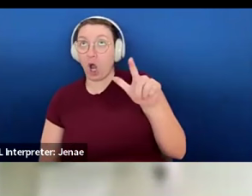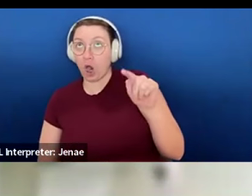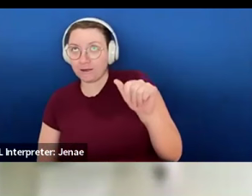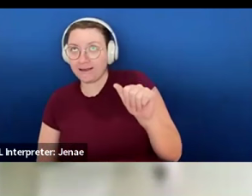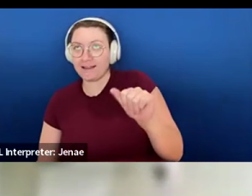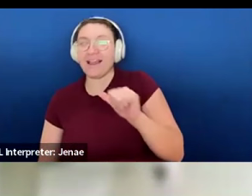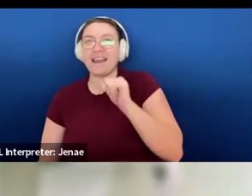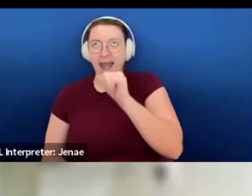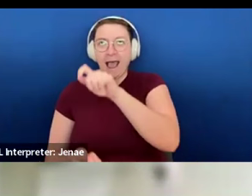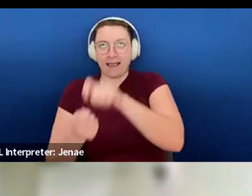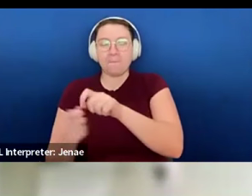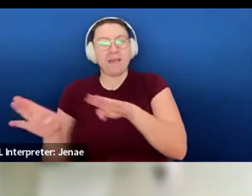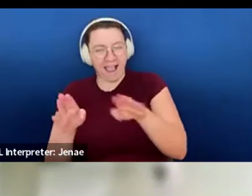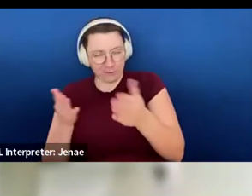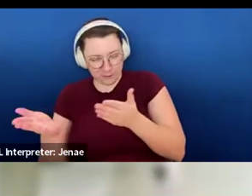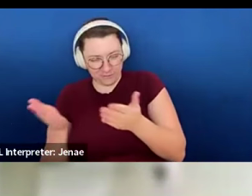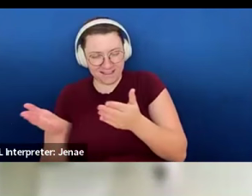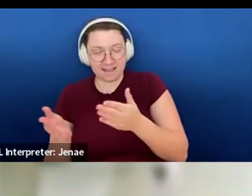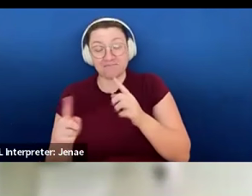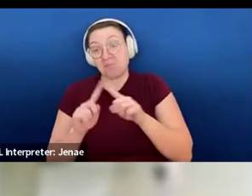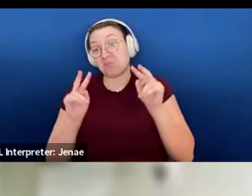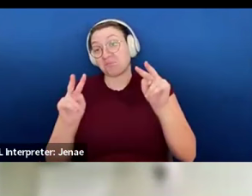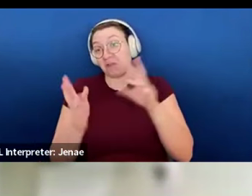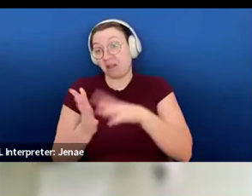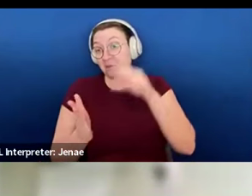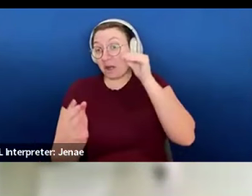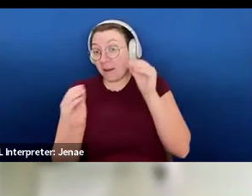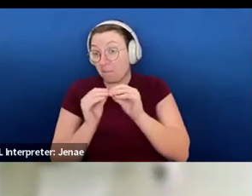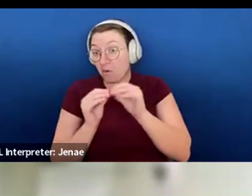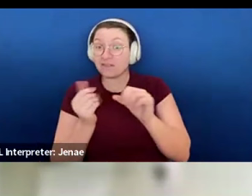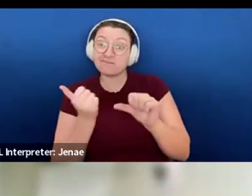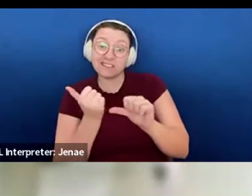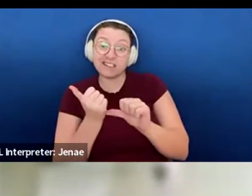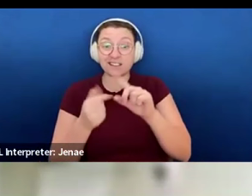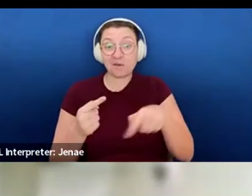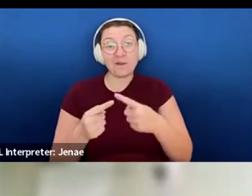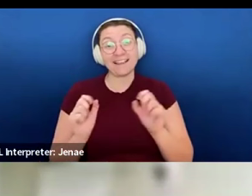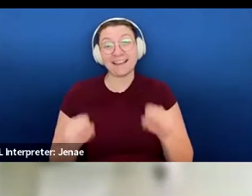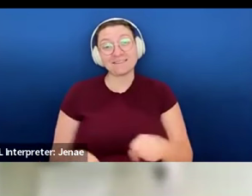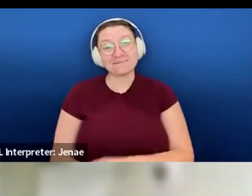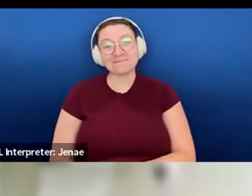services. But I'm looking forward to learning more about it and being of assistance where I can.